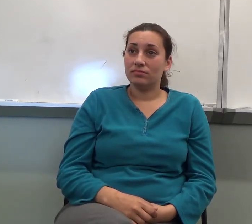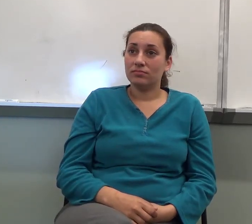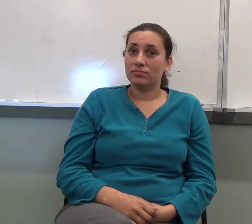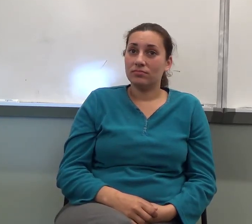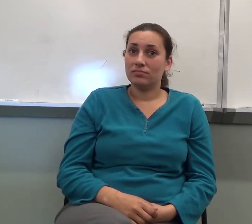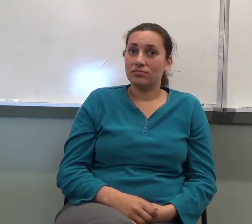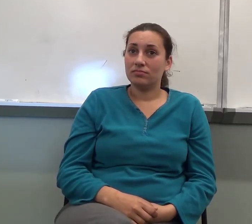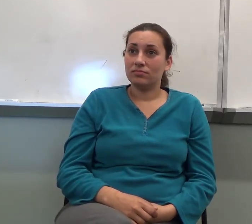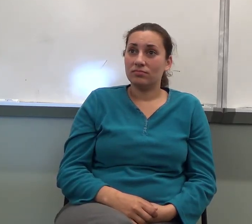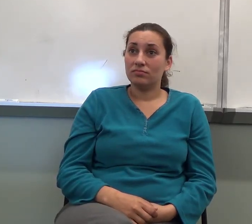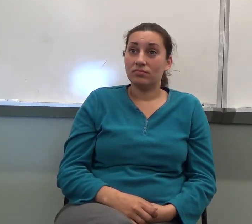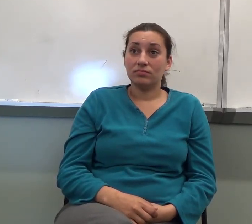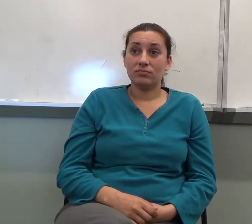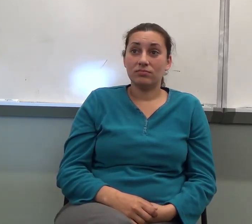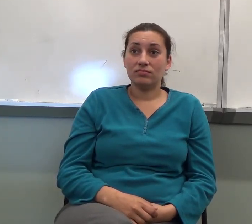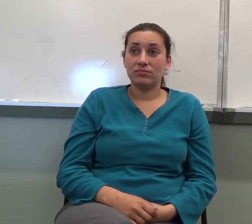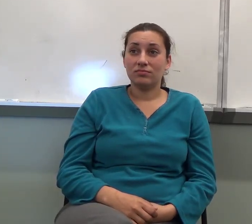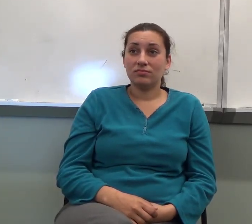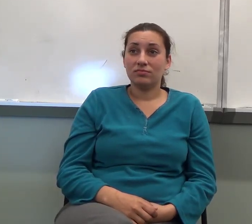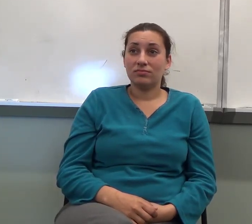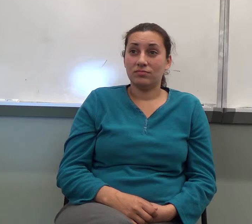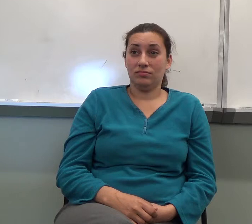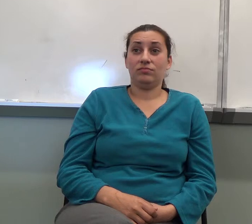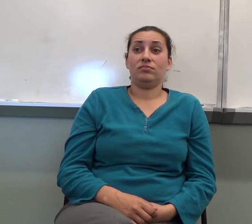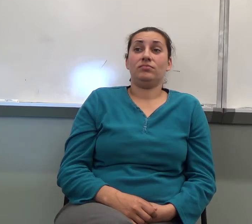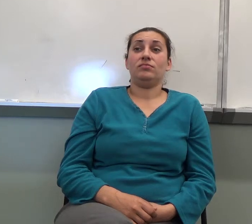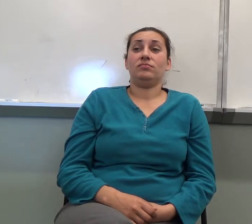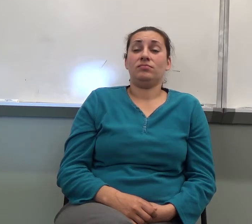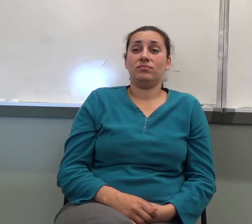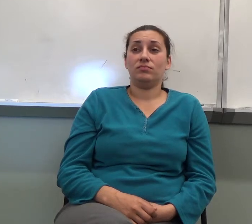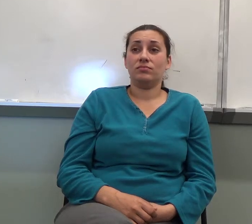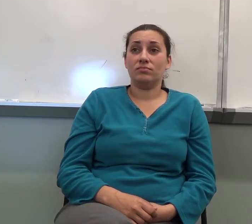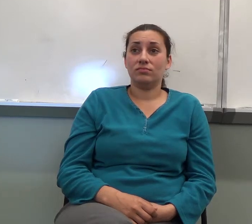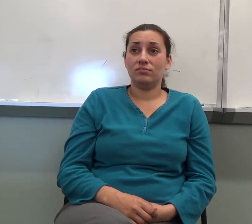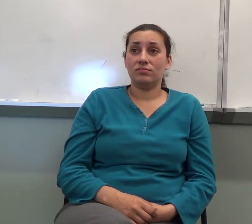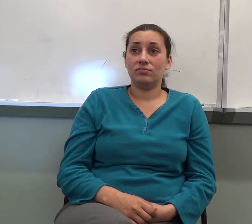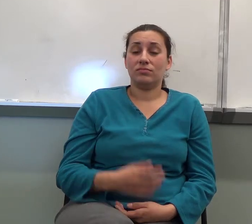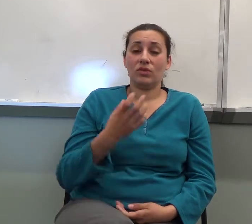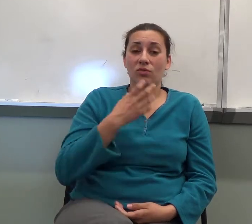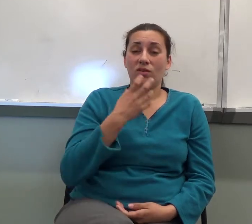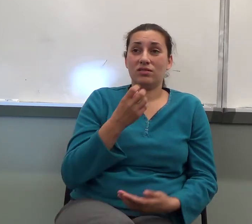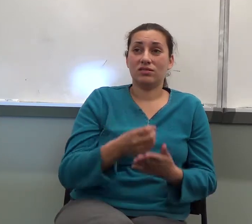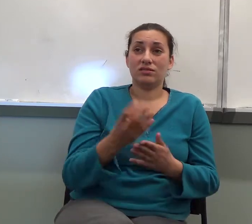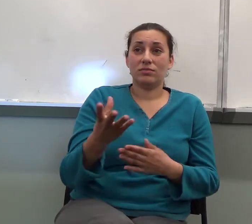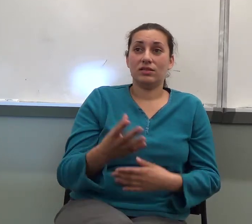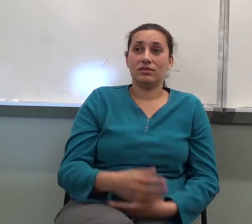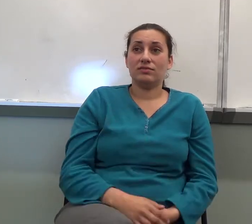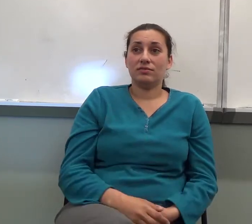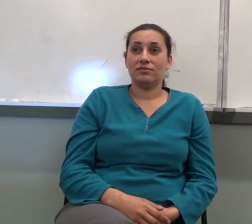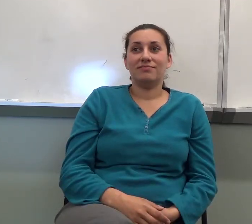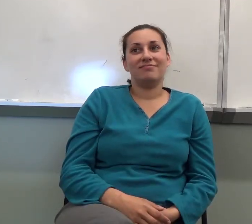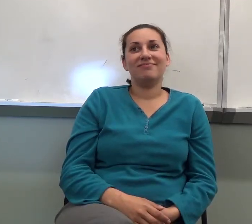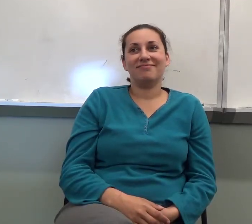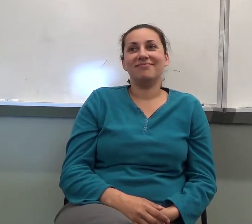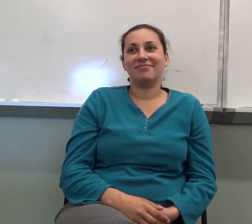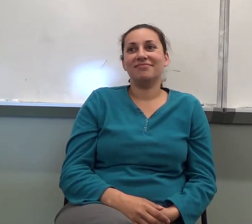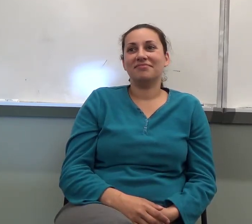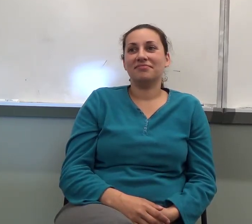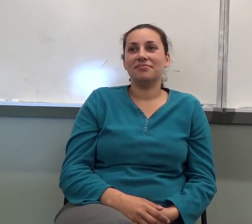that goes 9. 5 into that goes 6. And now we can reduce it by 3's. 3 over 2, which